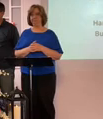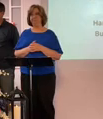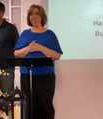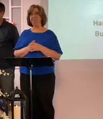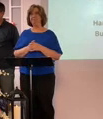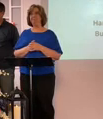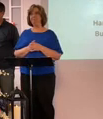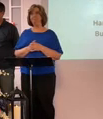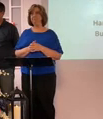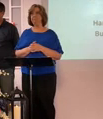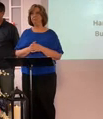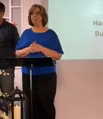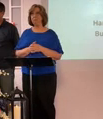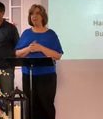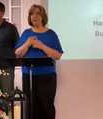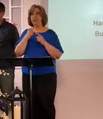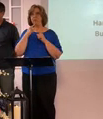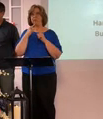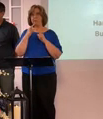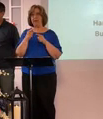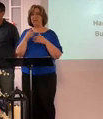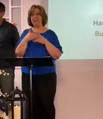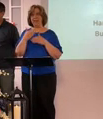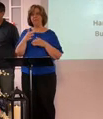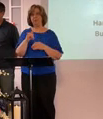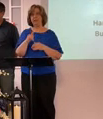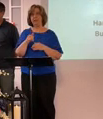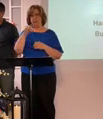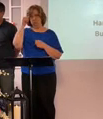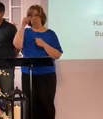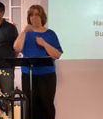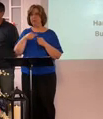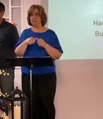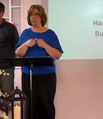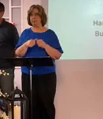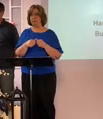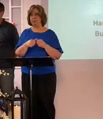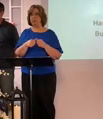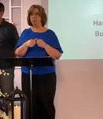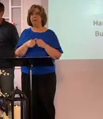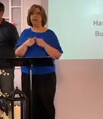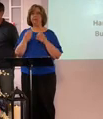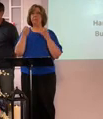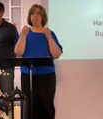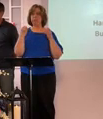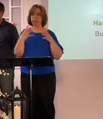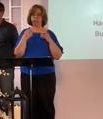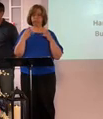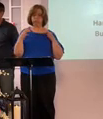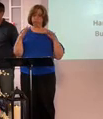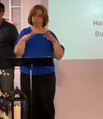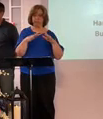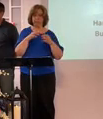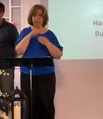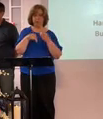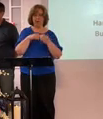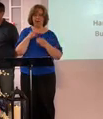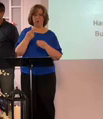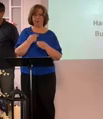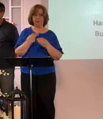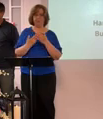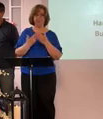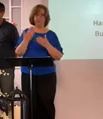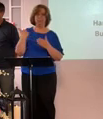the response after that, remember, we had hundreds of people around us. Well,